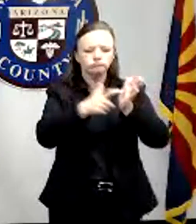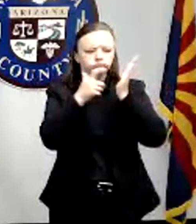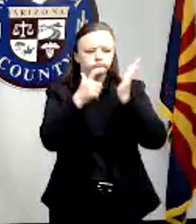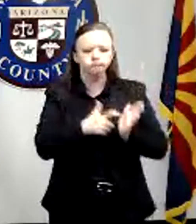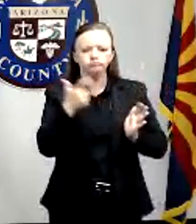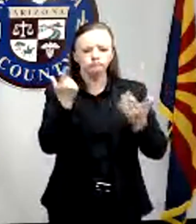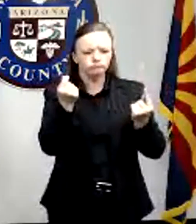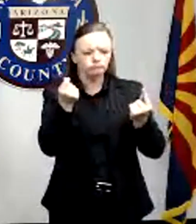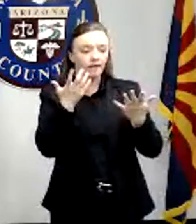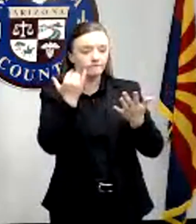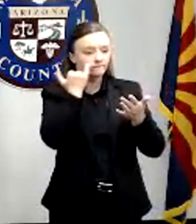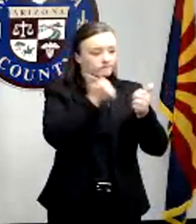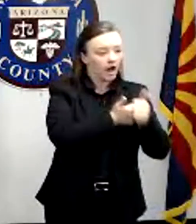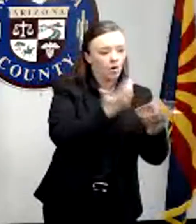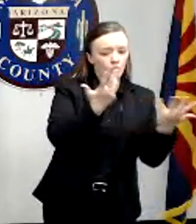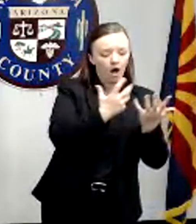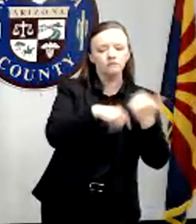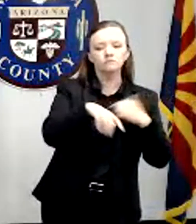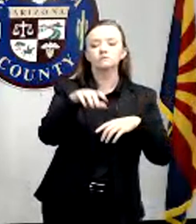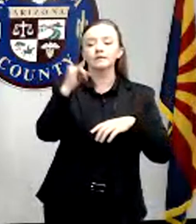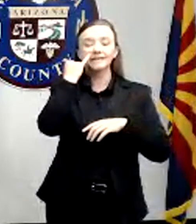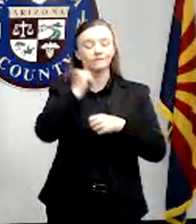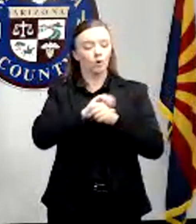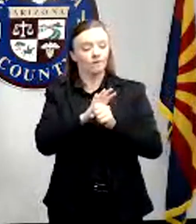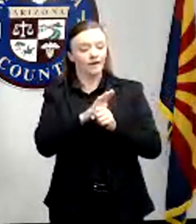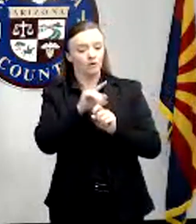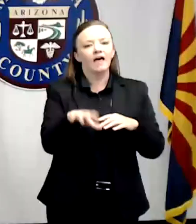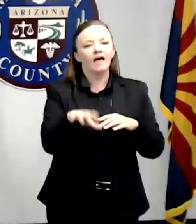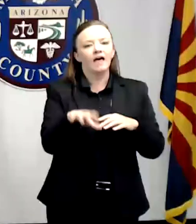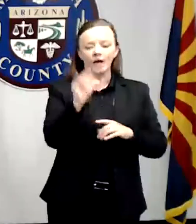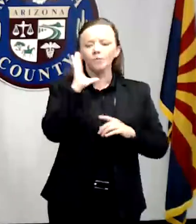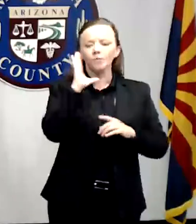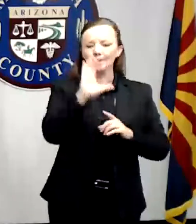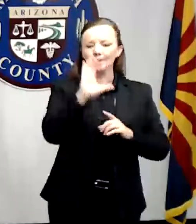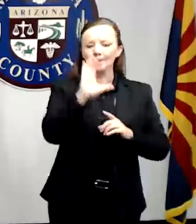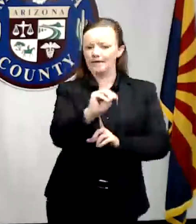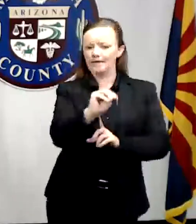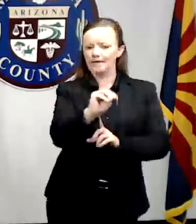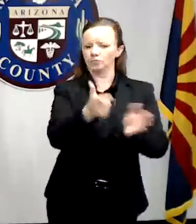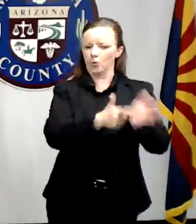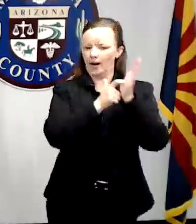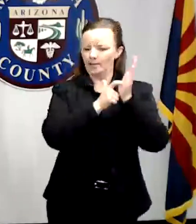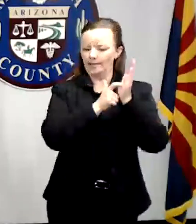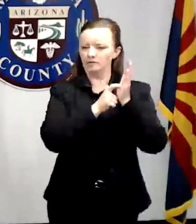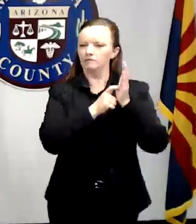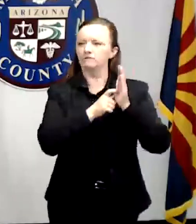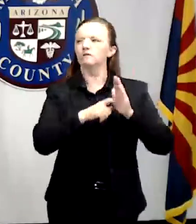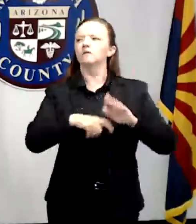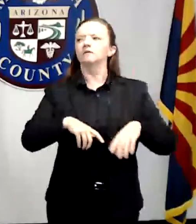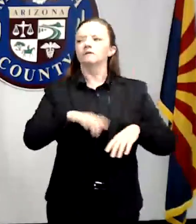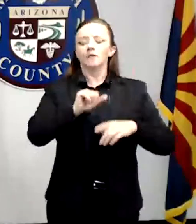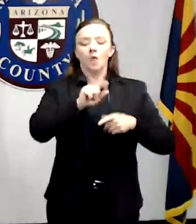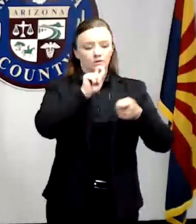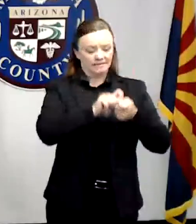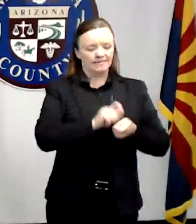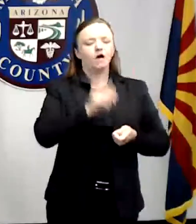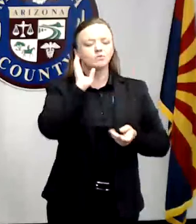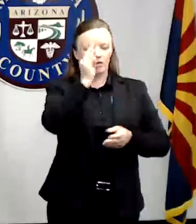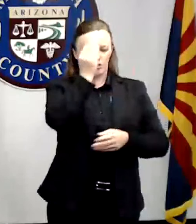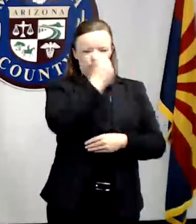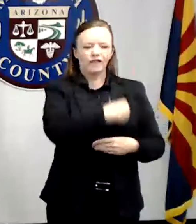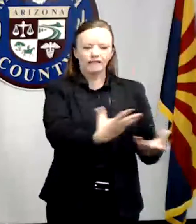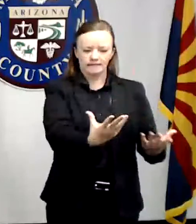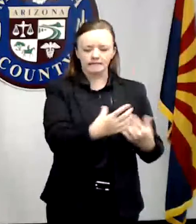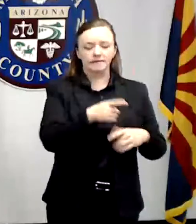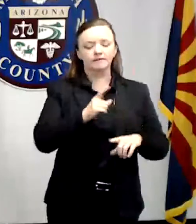control precautions are being implemented, whether there are cases in the facility, be a CMS requirement, the details of which are going